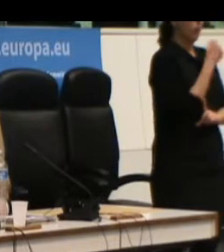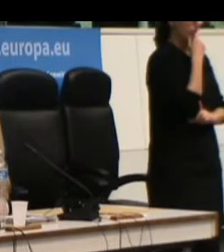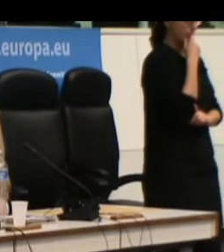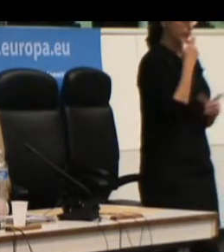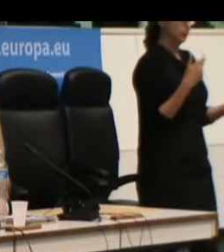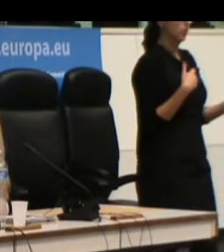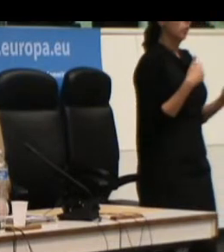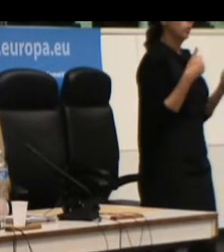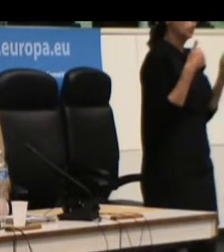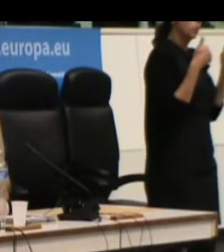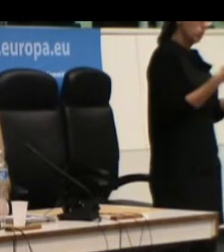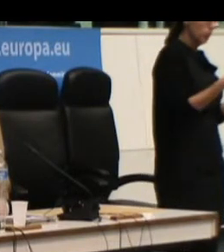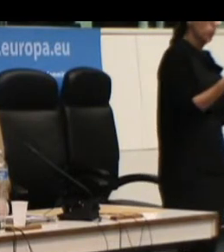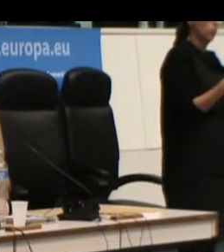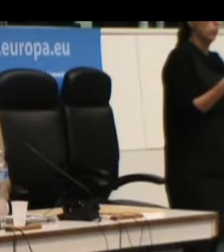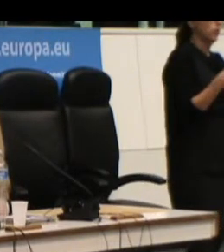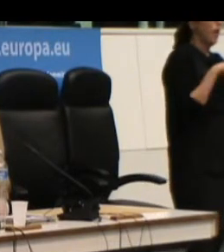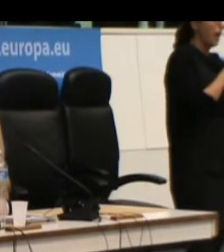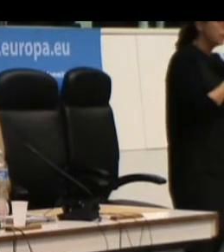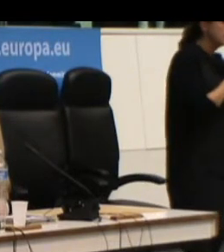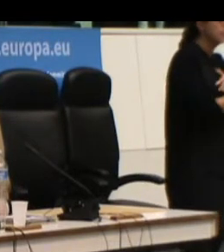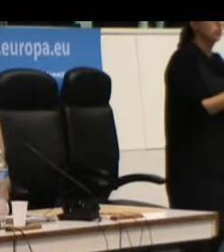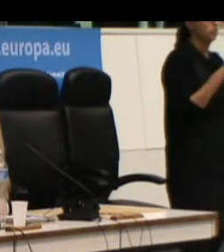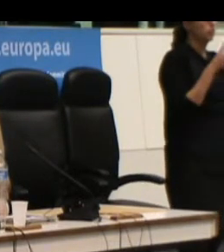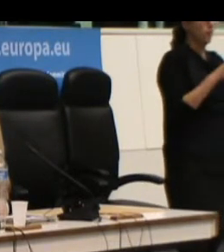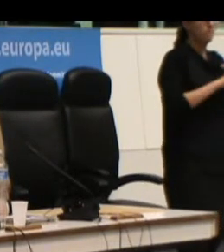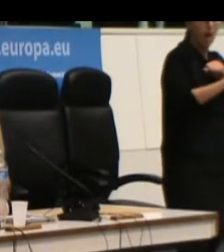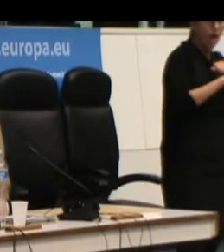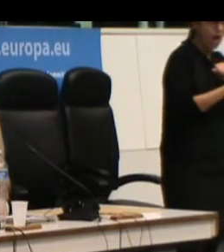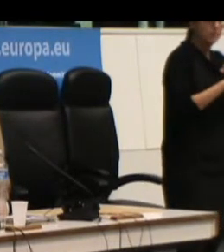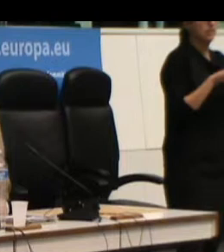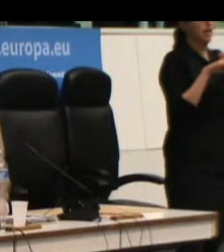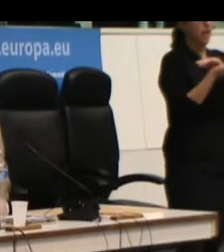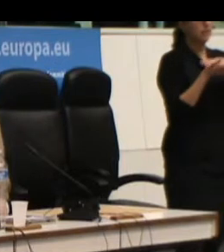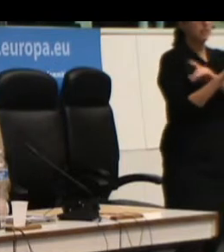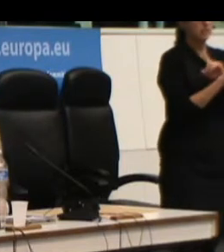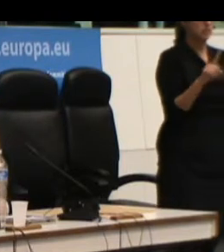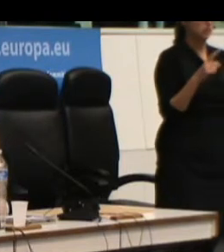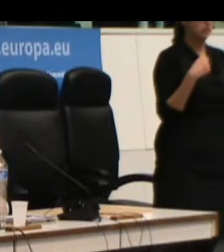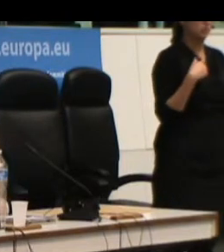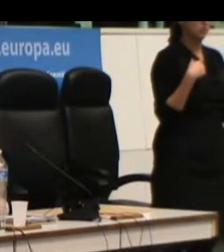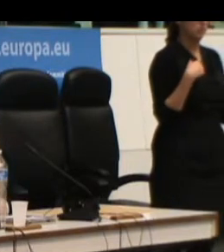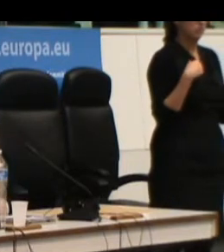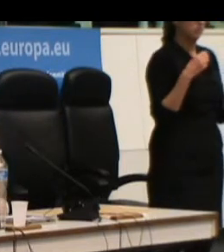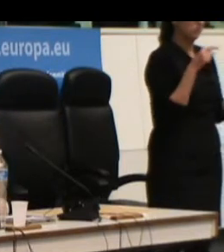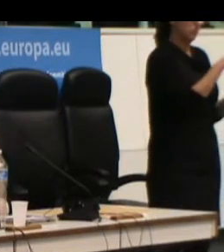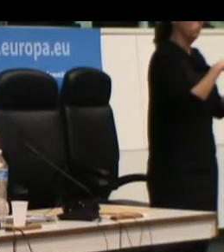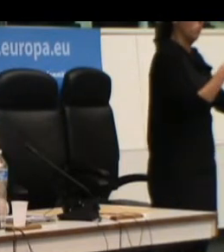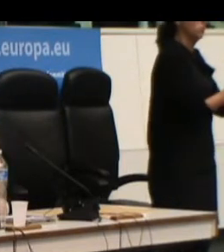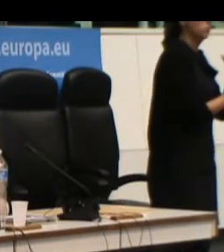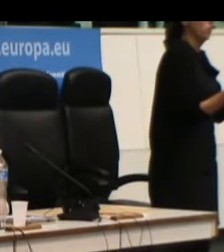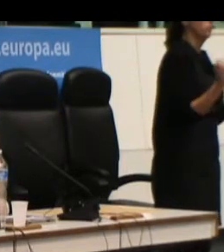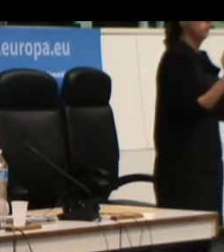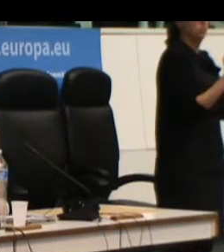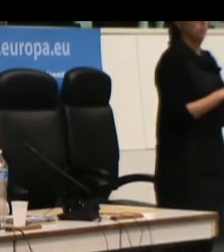get good kit, good access, fast access, that really we weren't doing anything at all to touch this problem.